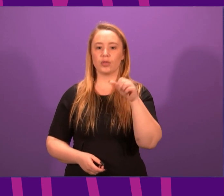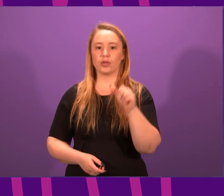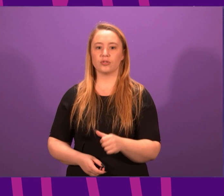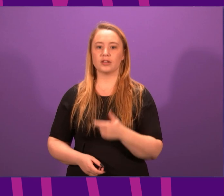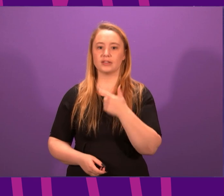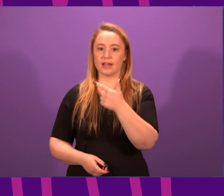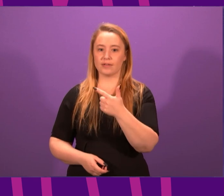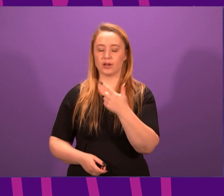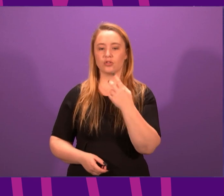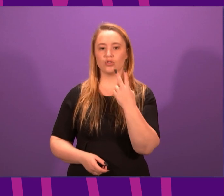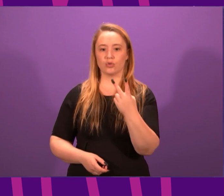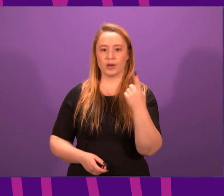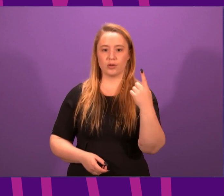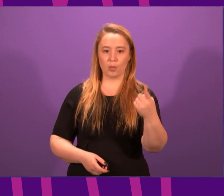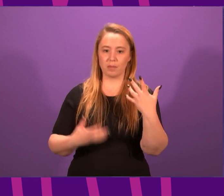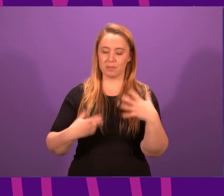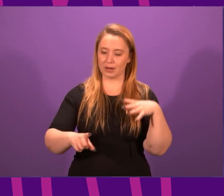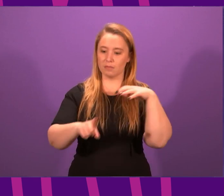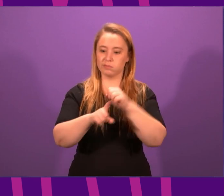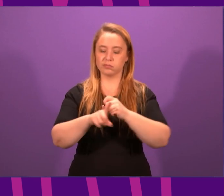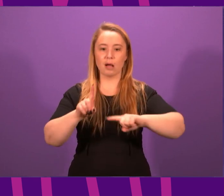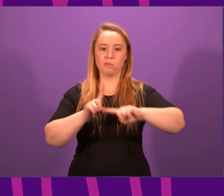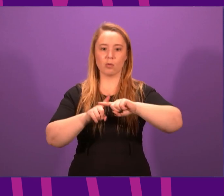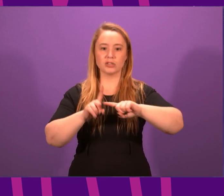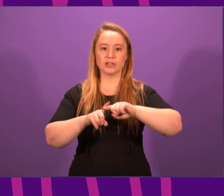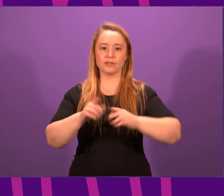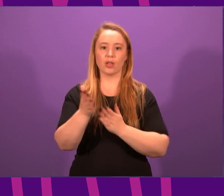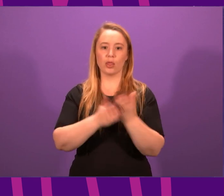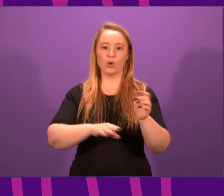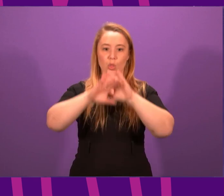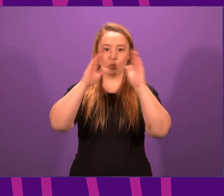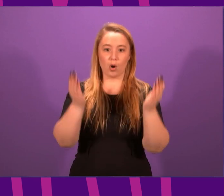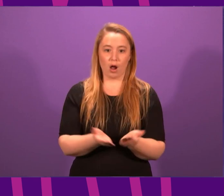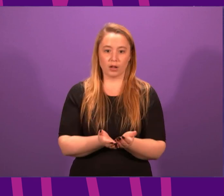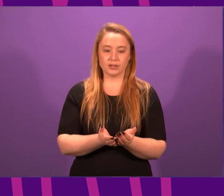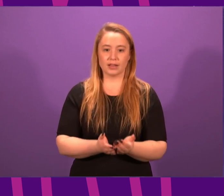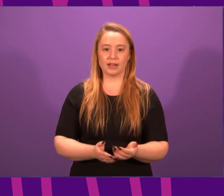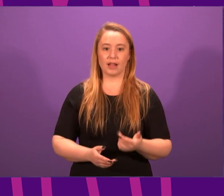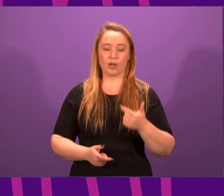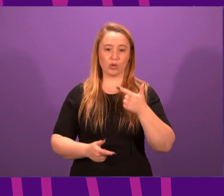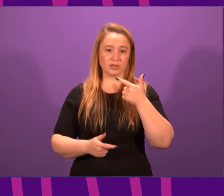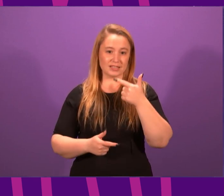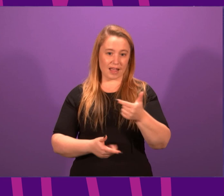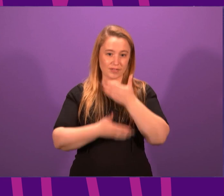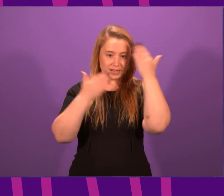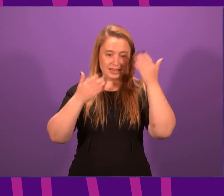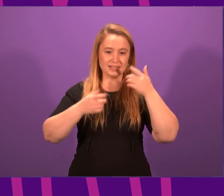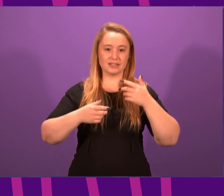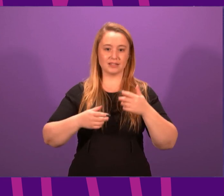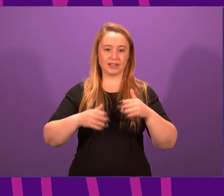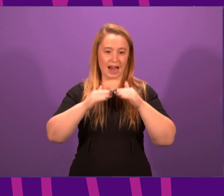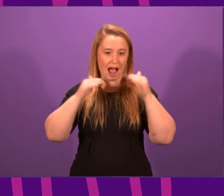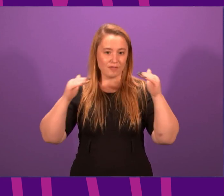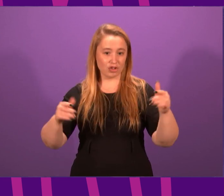442,721 people tested positive for COVID-19 across the globe. On a seven-day rolling average, that's the highest ever, as